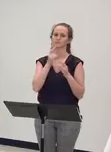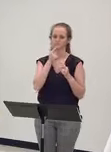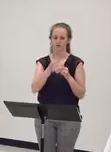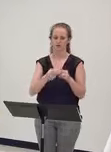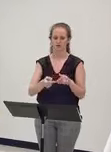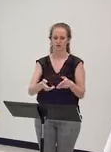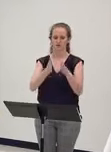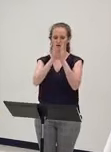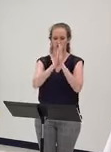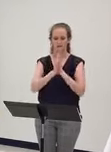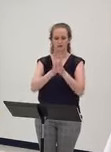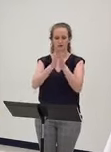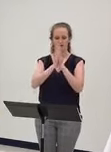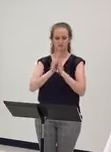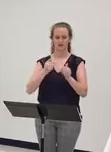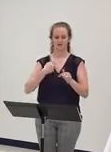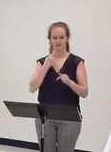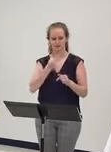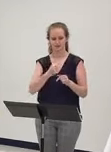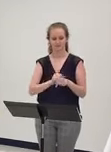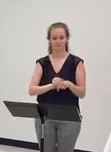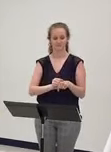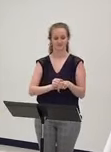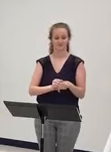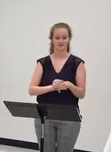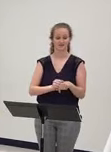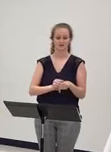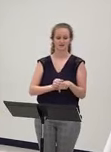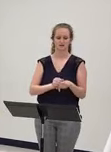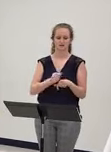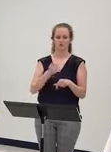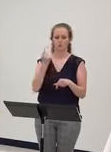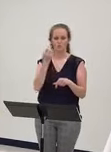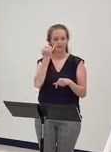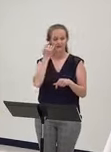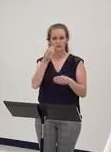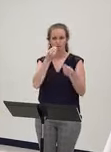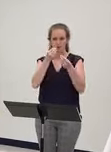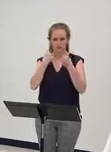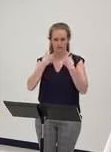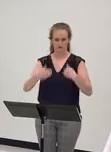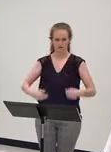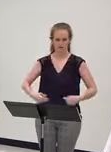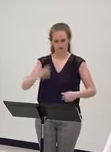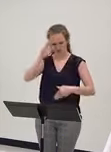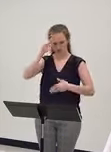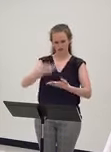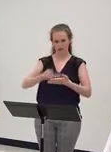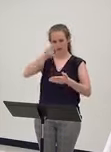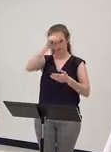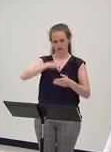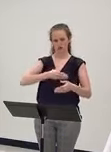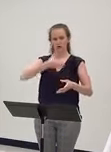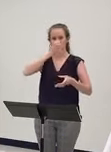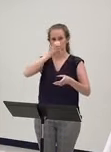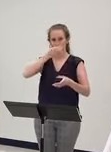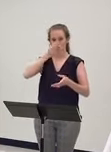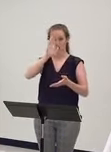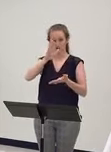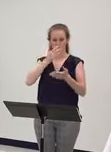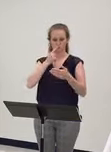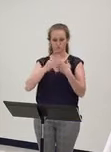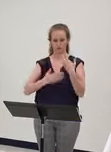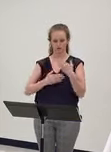them, amen, amen, I say to you, unless you eat the flesh of the Son of Man drink his